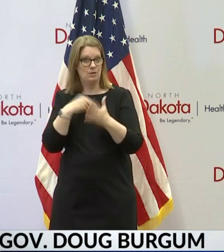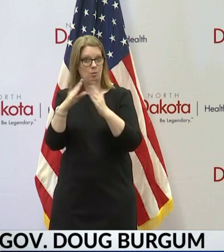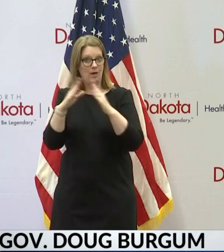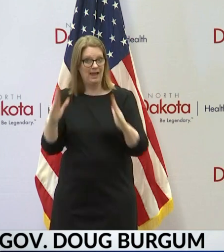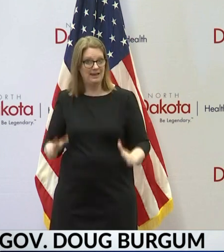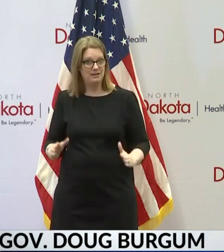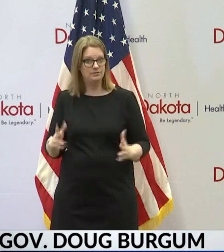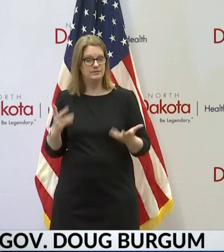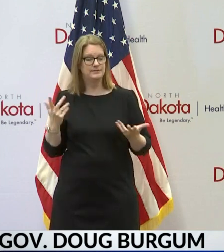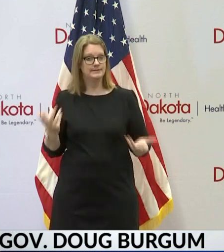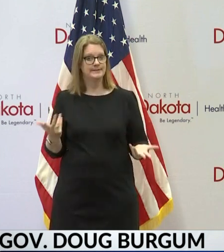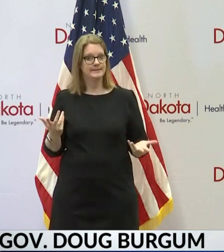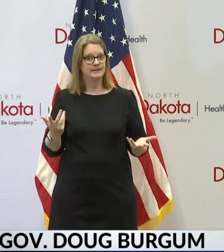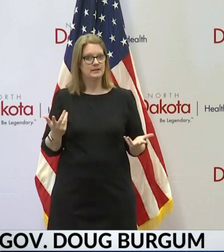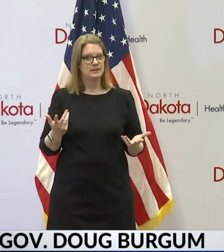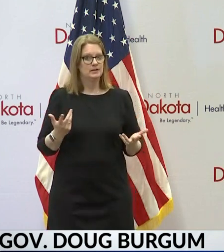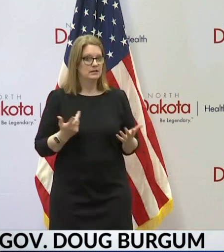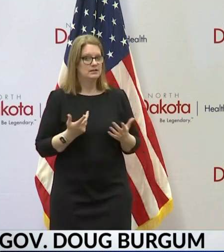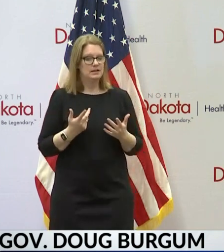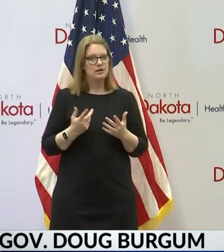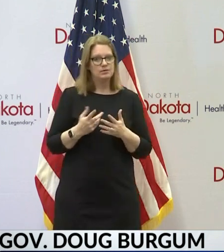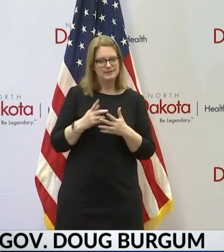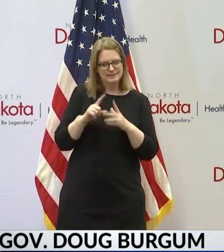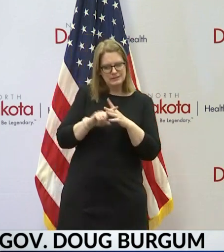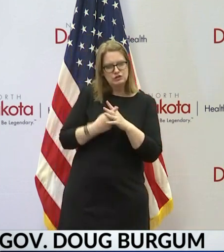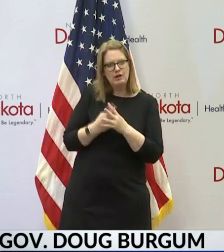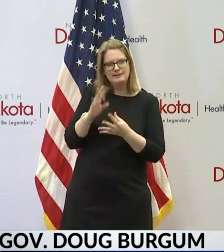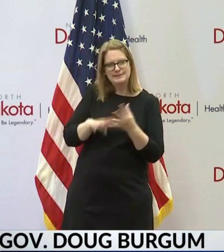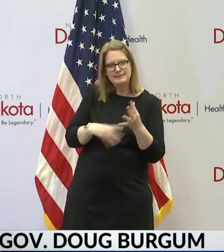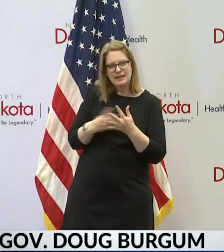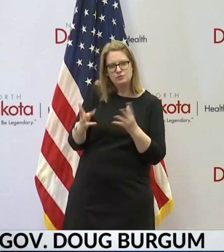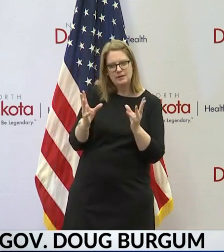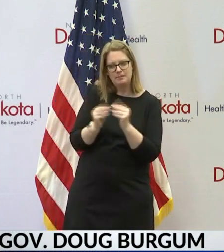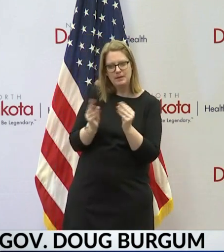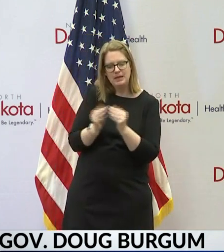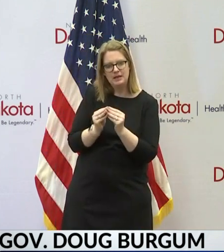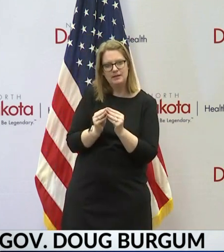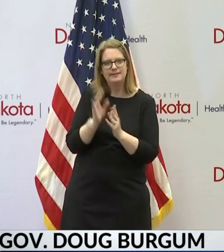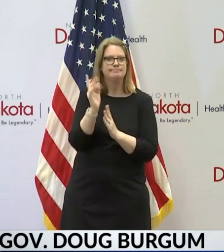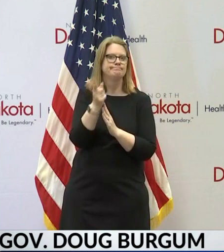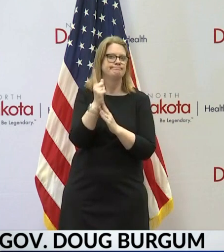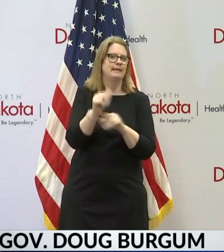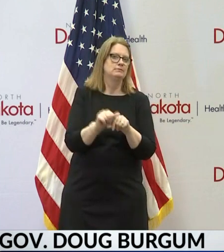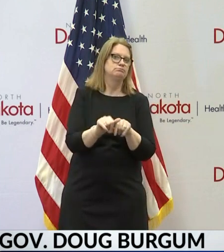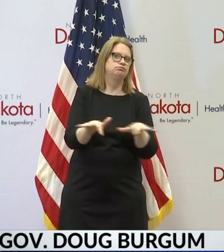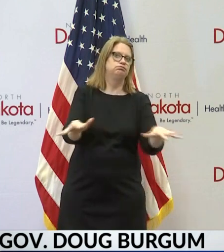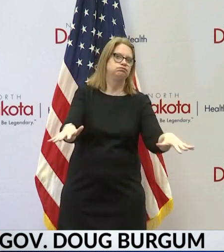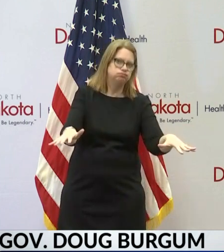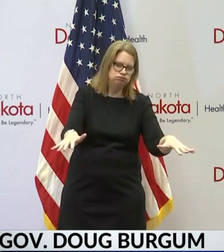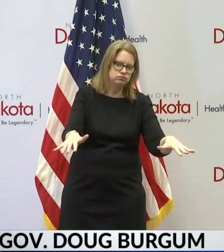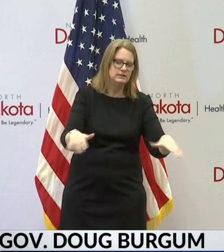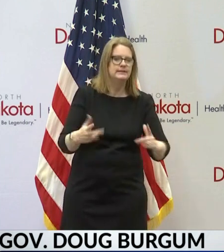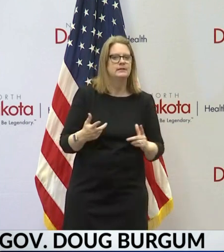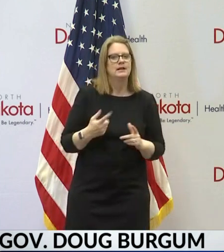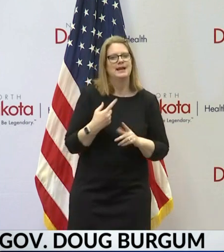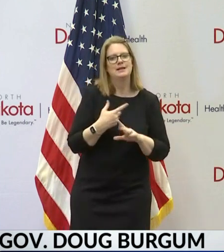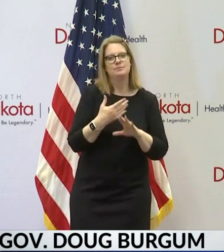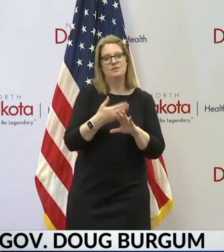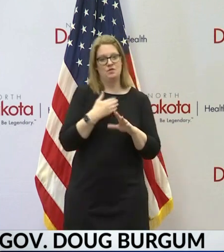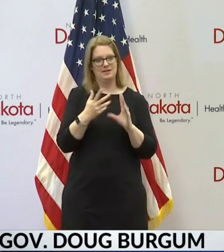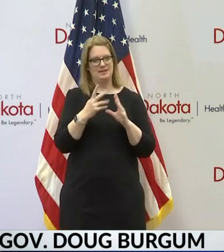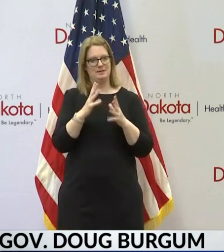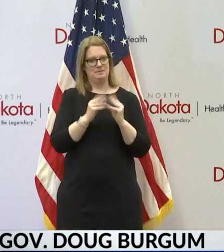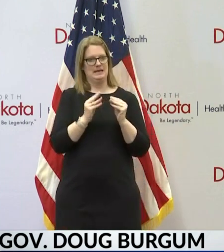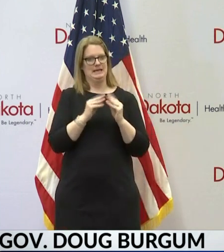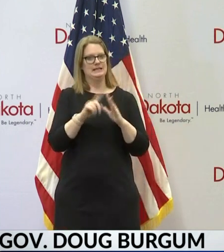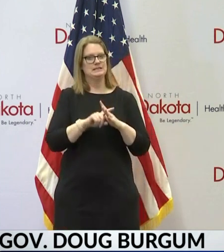was in the process of being scheduled when the pandemic hit. And he mentioned before the meeting got started